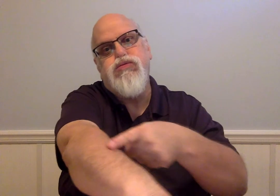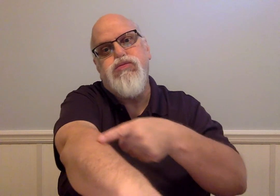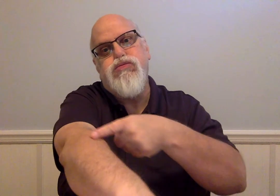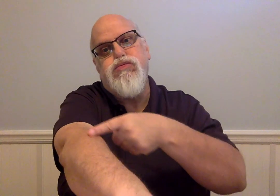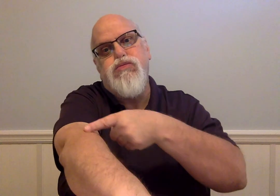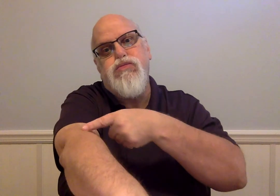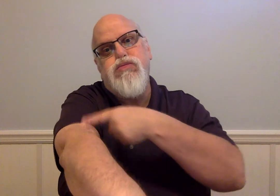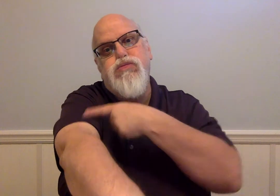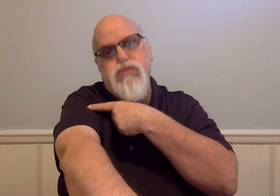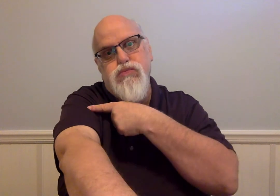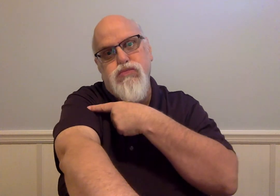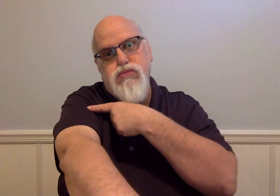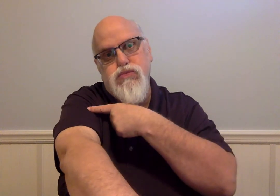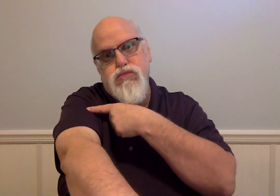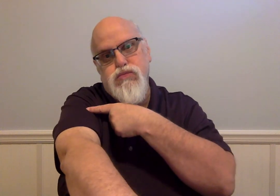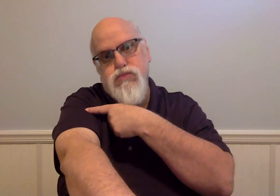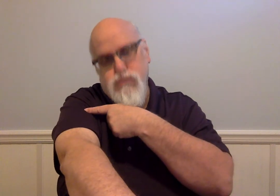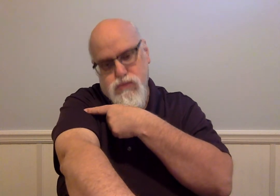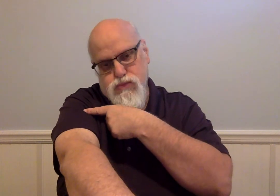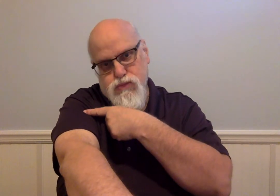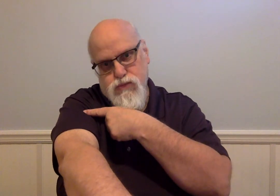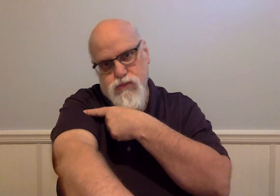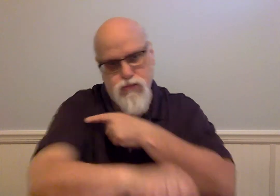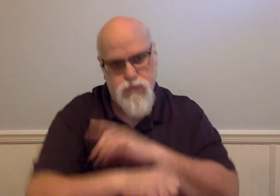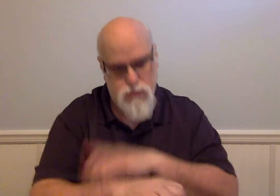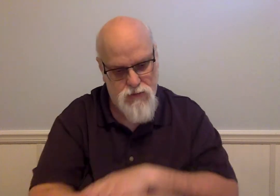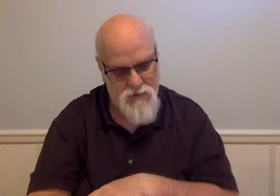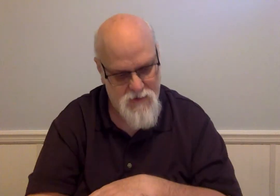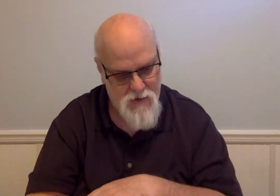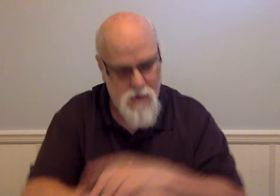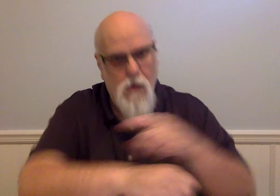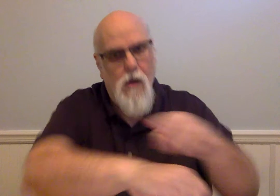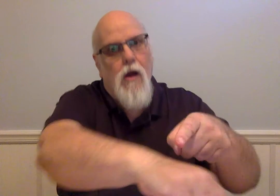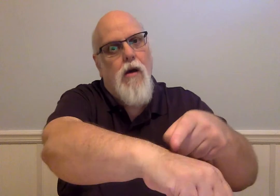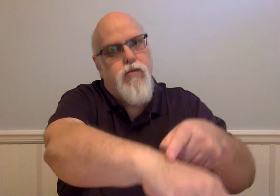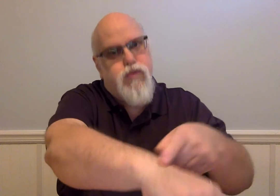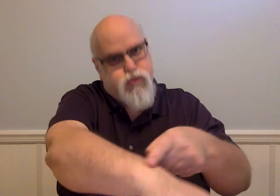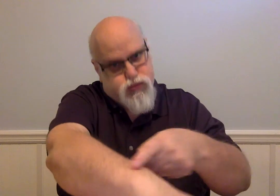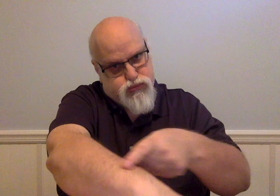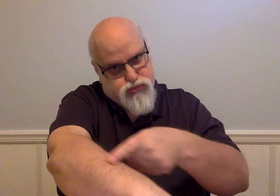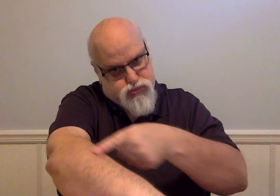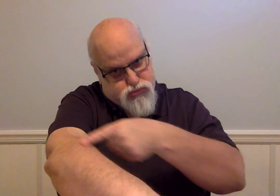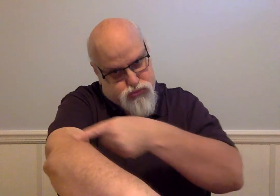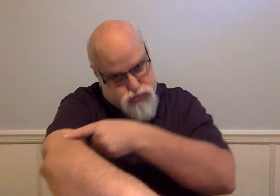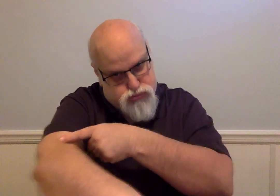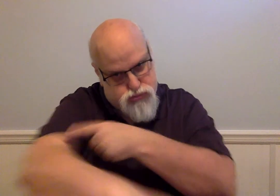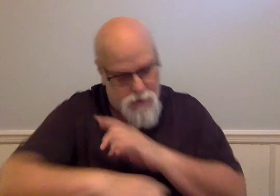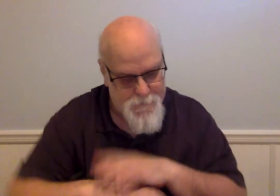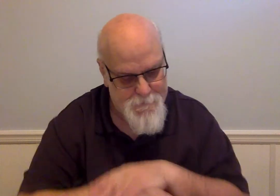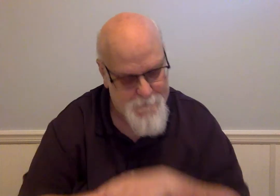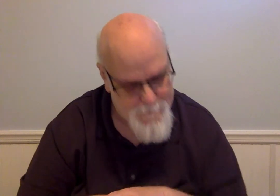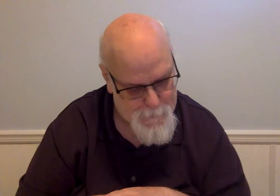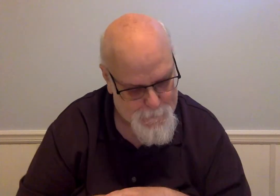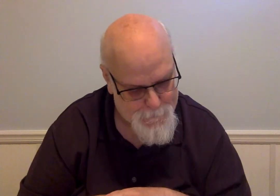Or I have to wait a really long time, and the longer it goes up your wrist, that's how long you have to wait. I waited a long time. You're puffing out